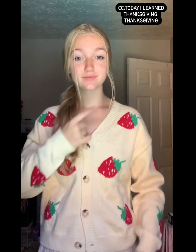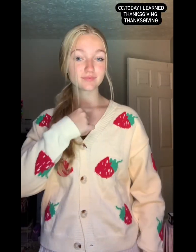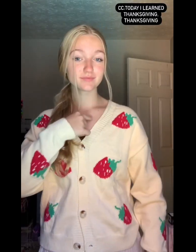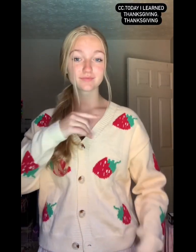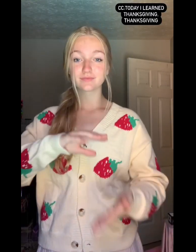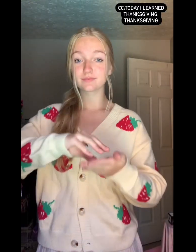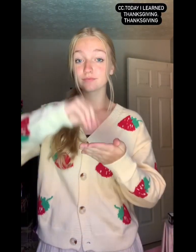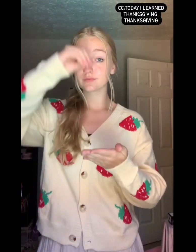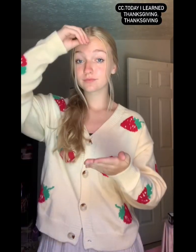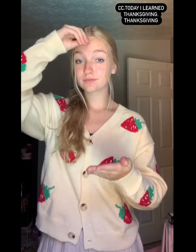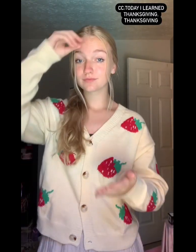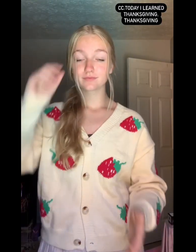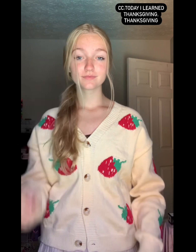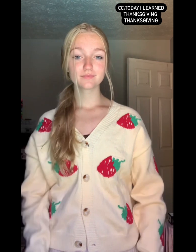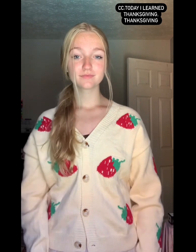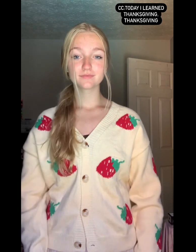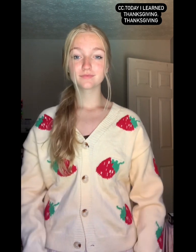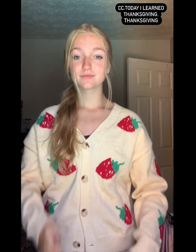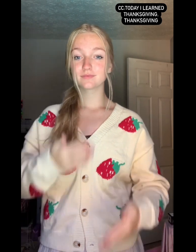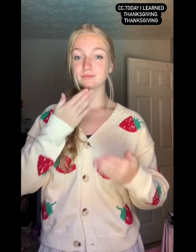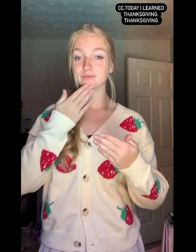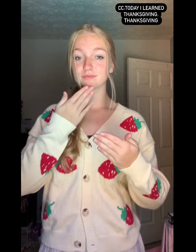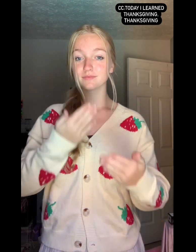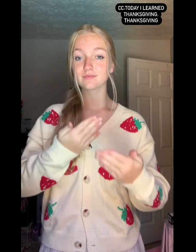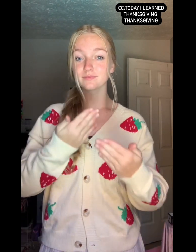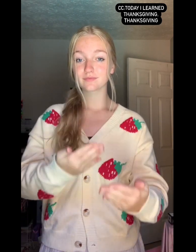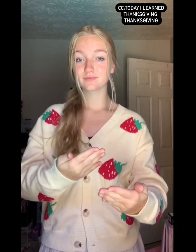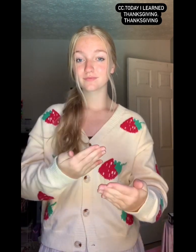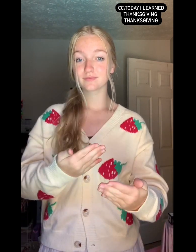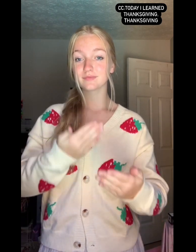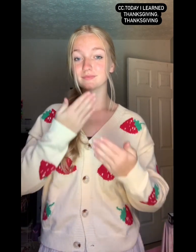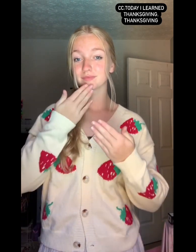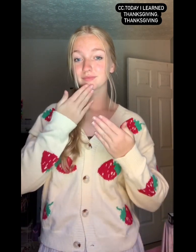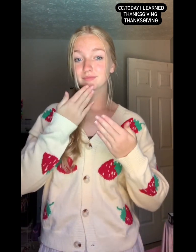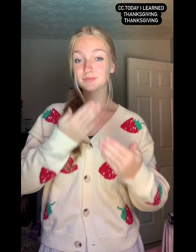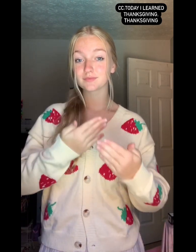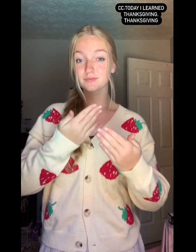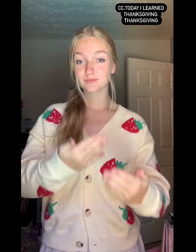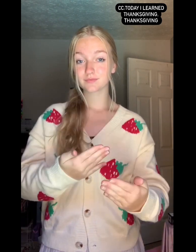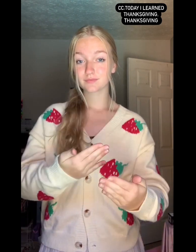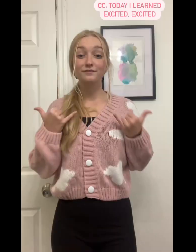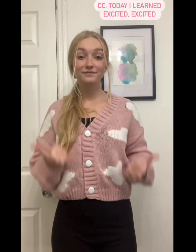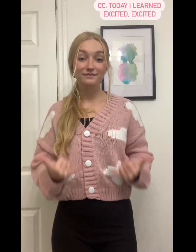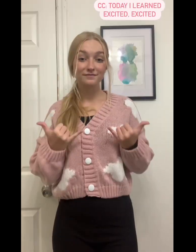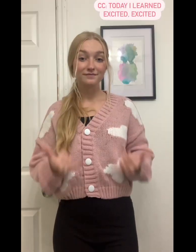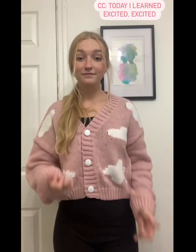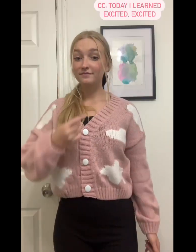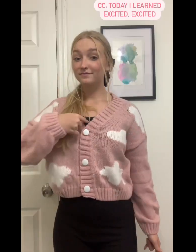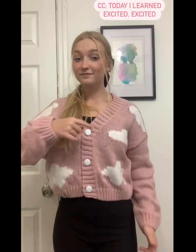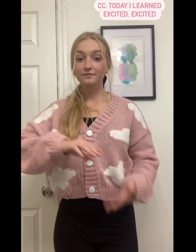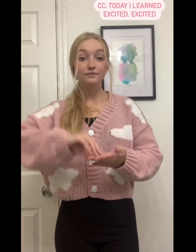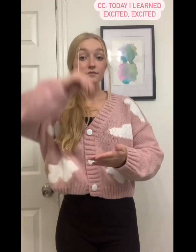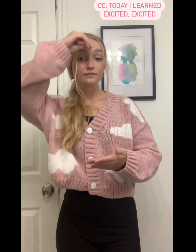I learned Thanksgiving, Thanksgiving. Today I